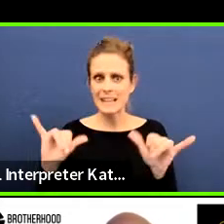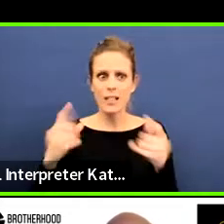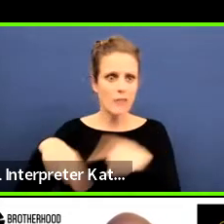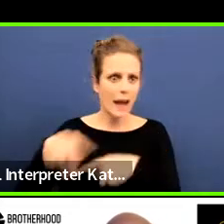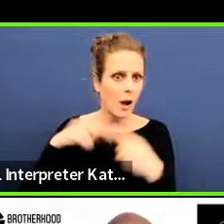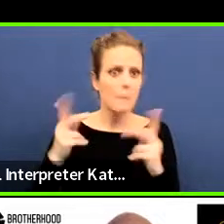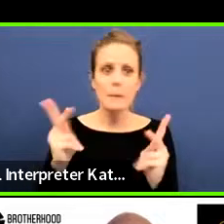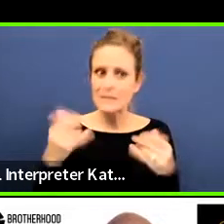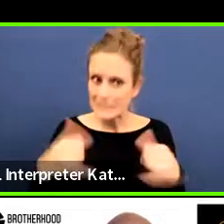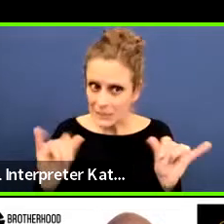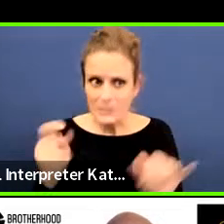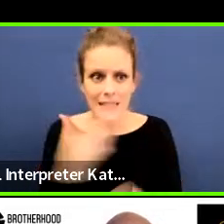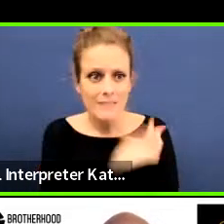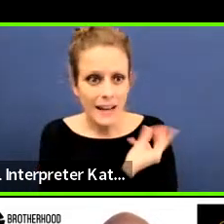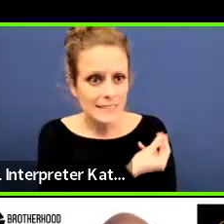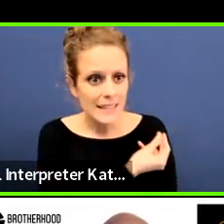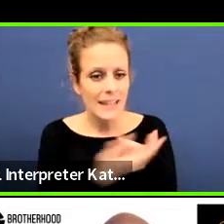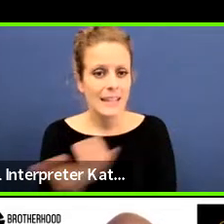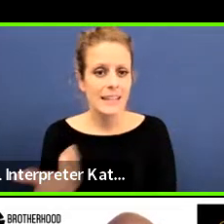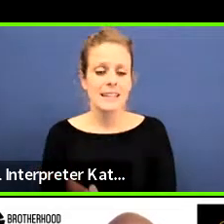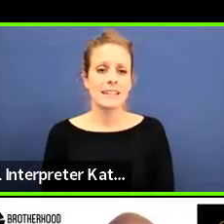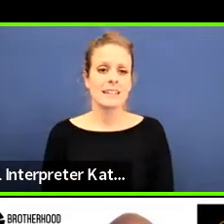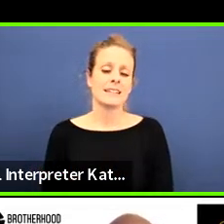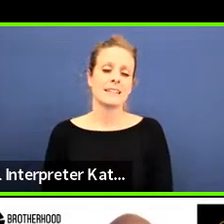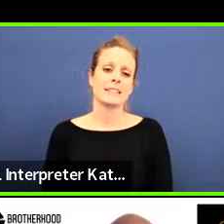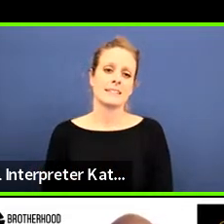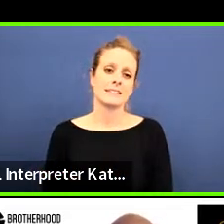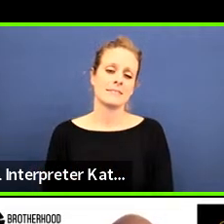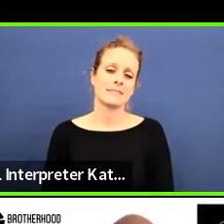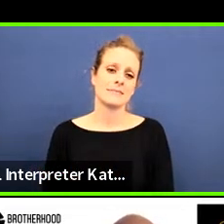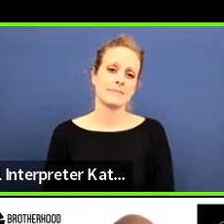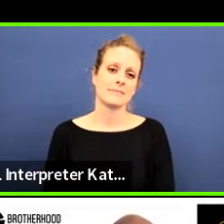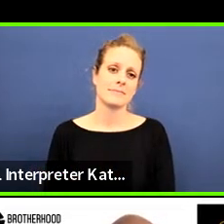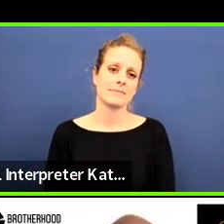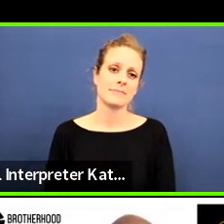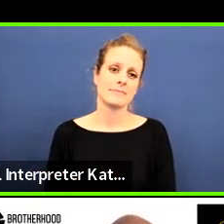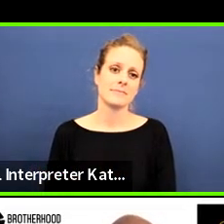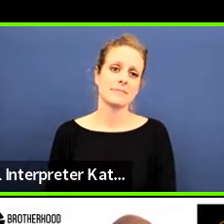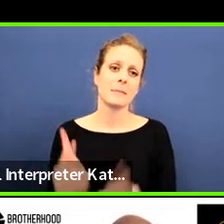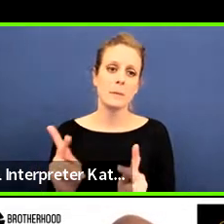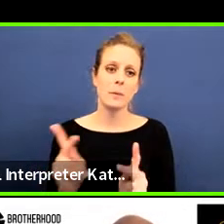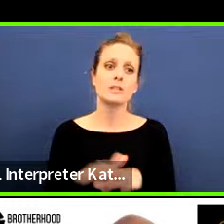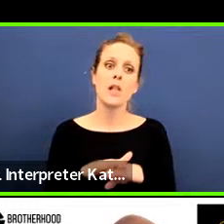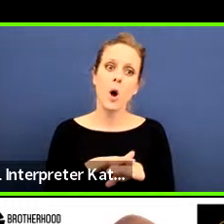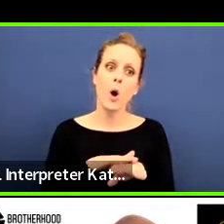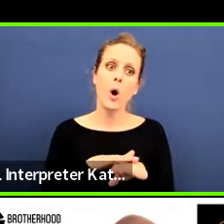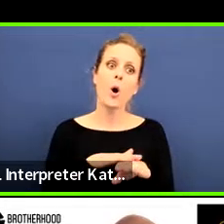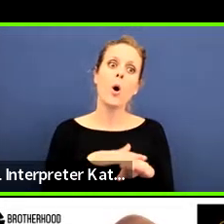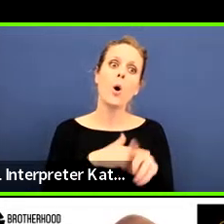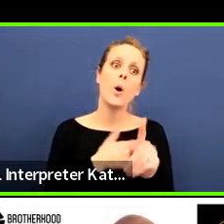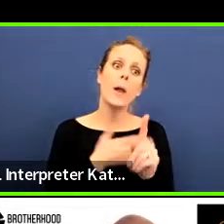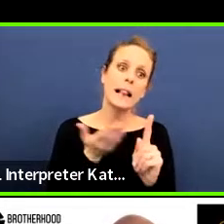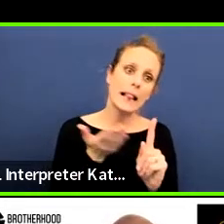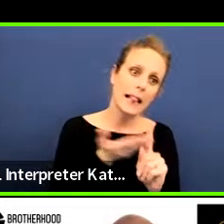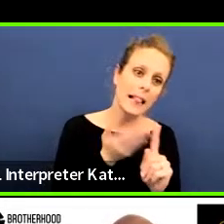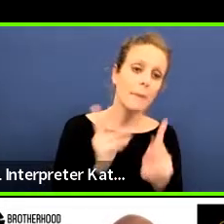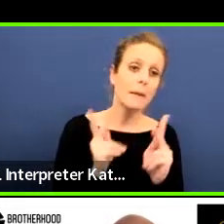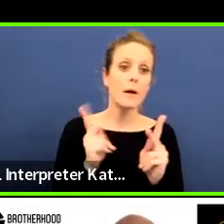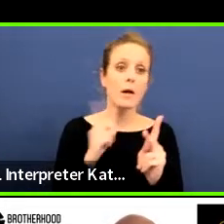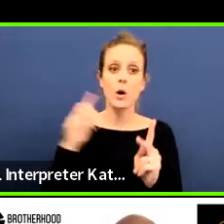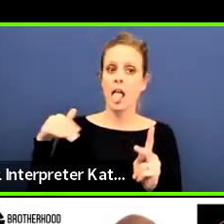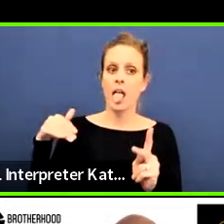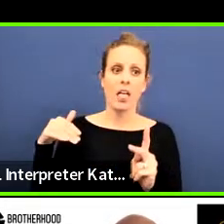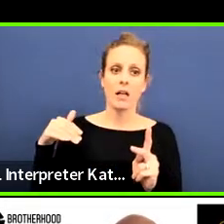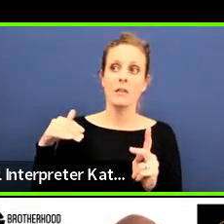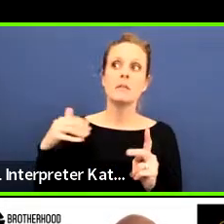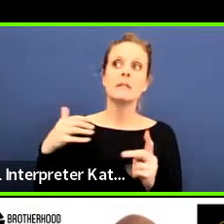get vaccinated, and that, you know, that they're slowly coming around. Those who weren't interested in getting vaccinated are slowly still coming